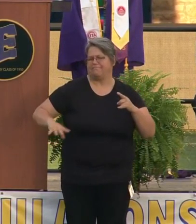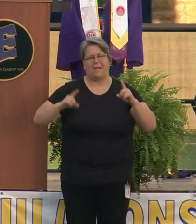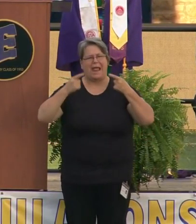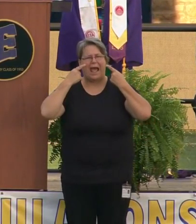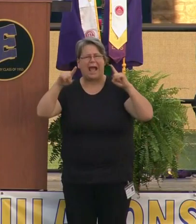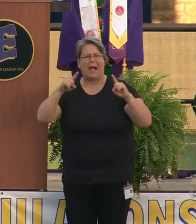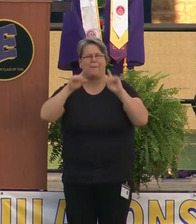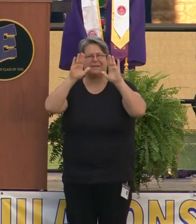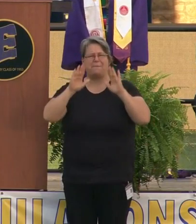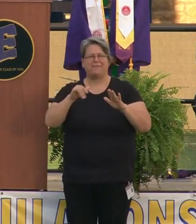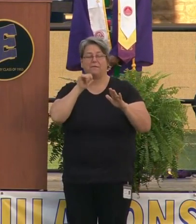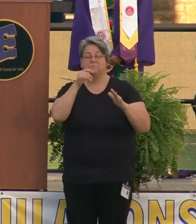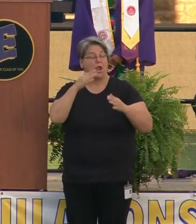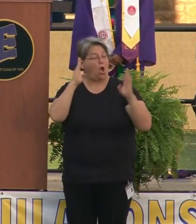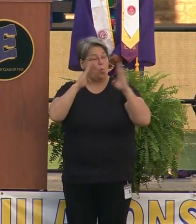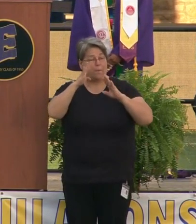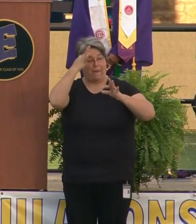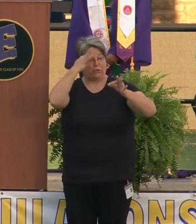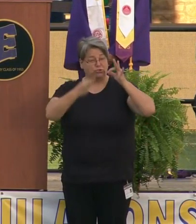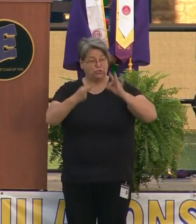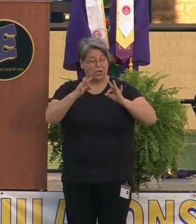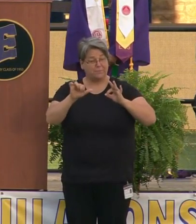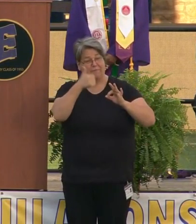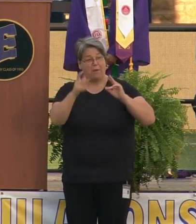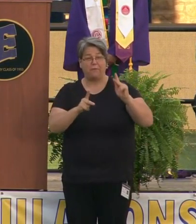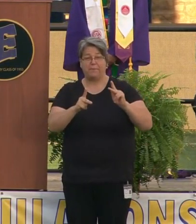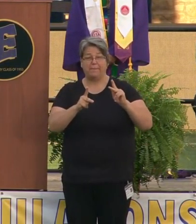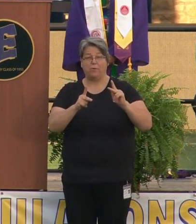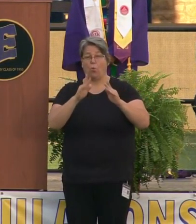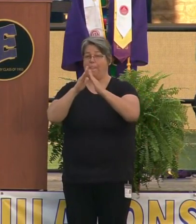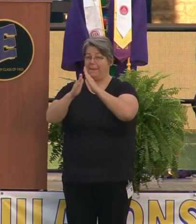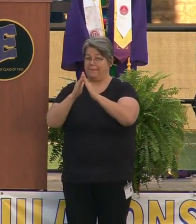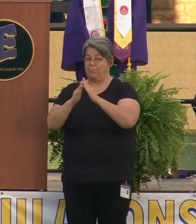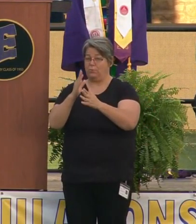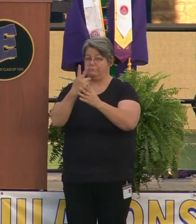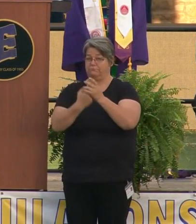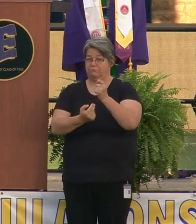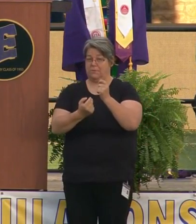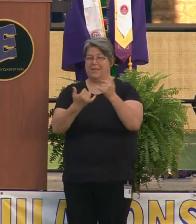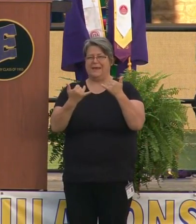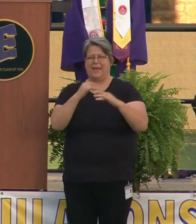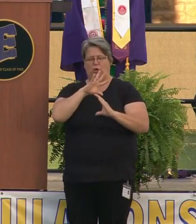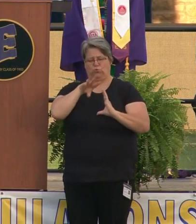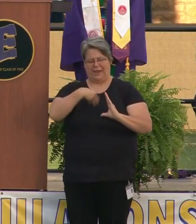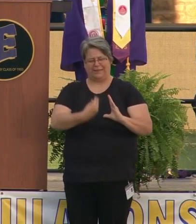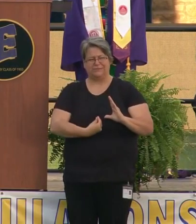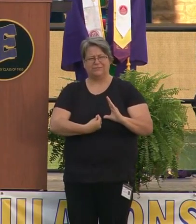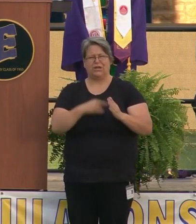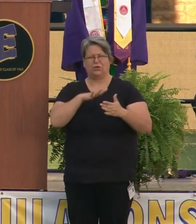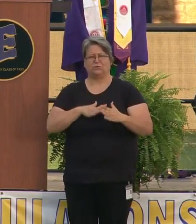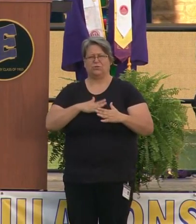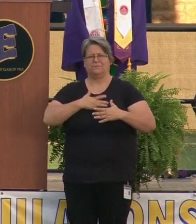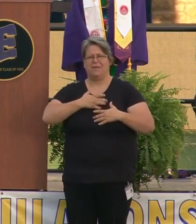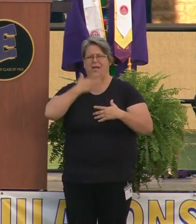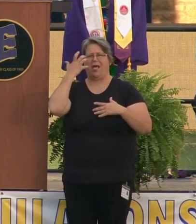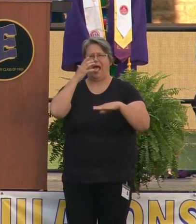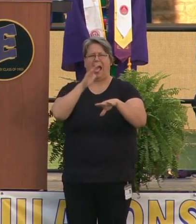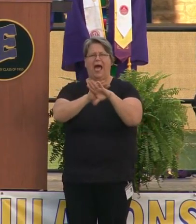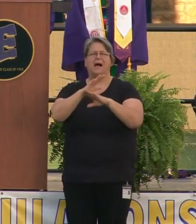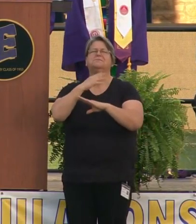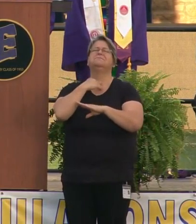unafraid of the judgment from their peers or society. Today we celebrate transgendered students who belt out notes on